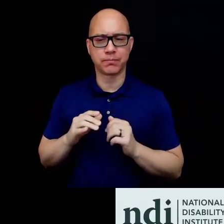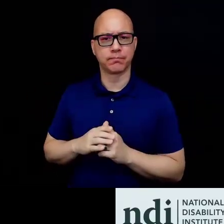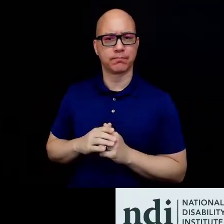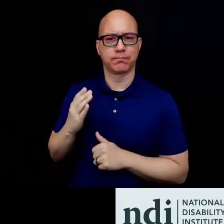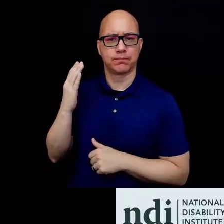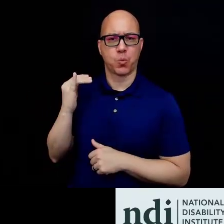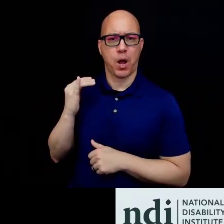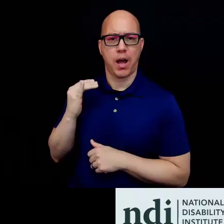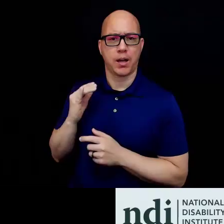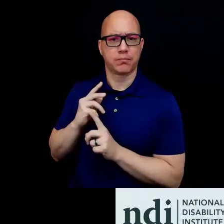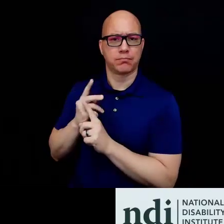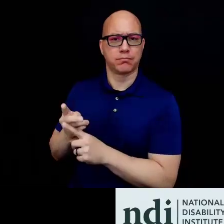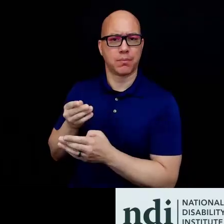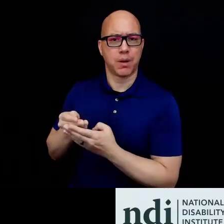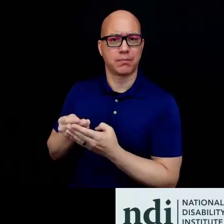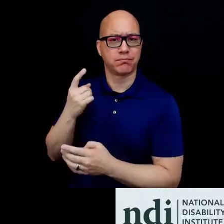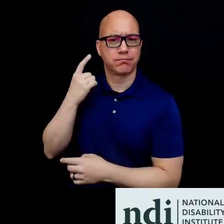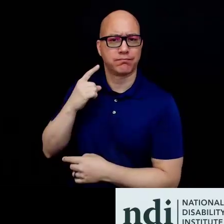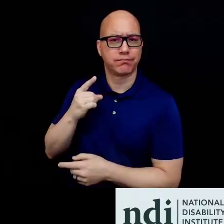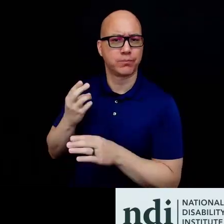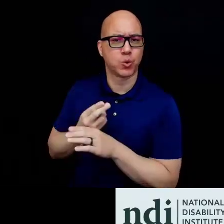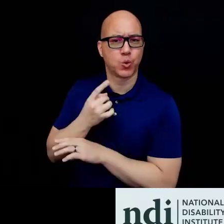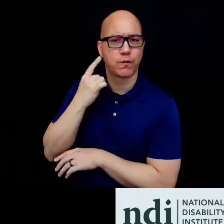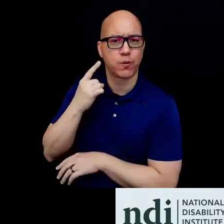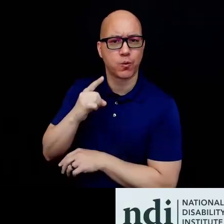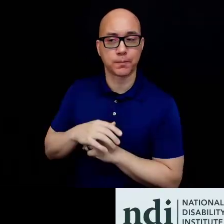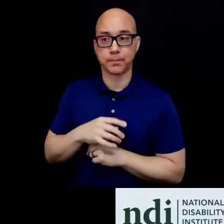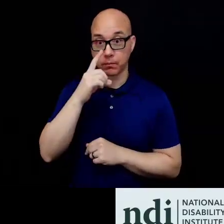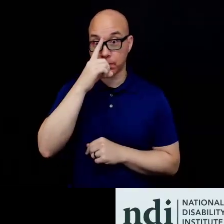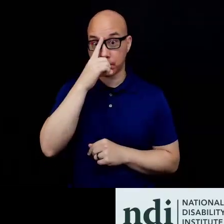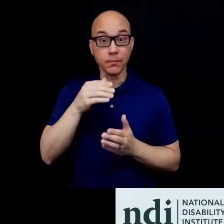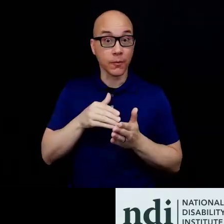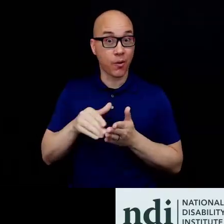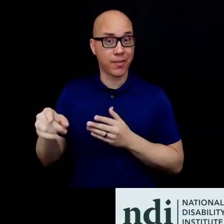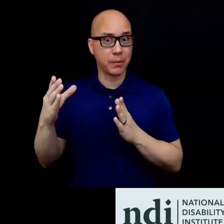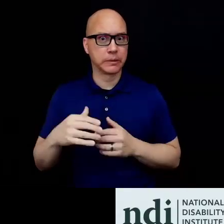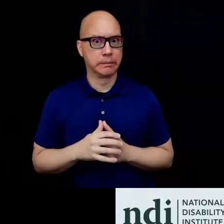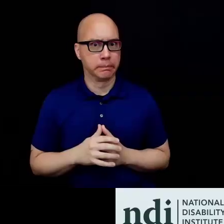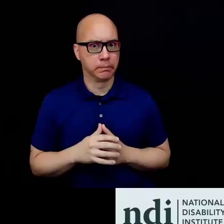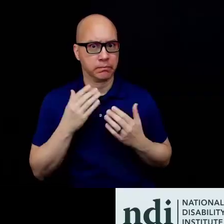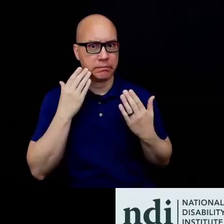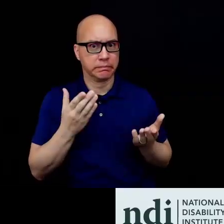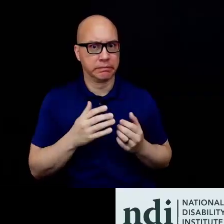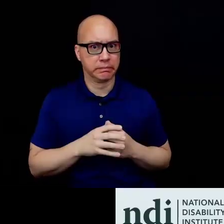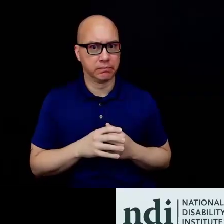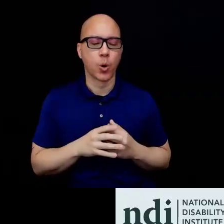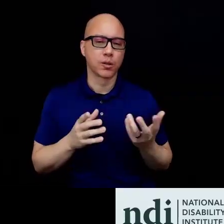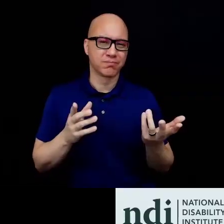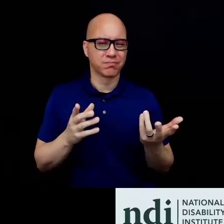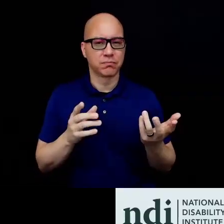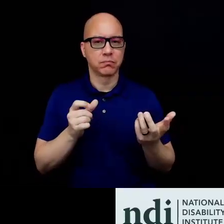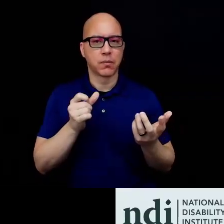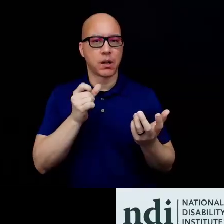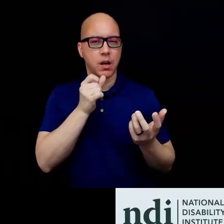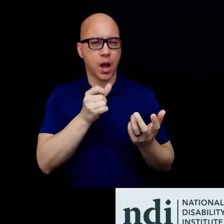to be used for your small business? And a lot of times they don't know or don't have at least an idea